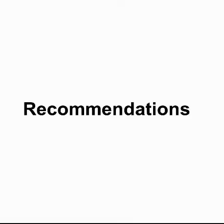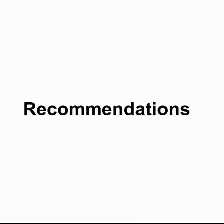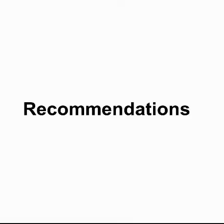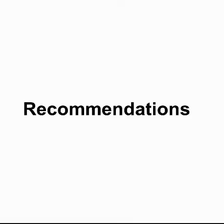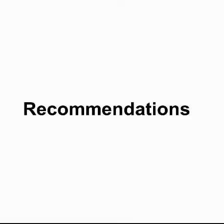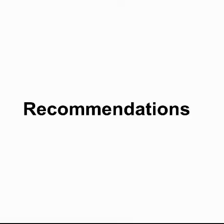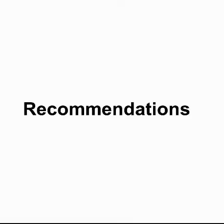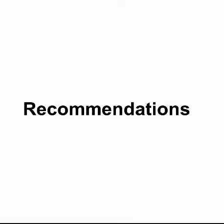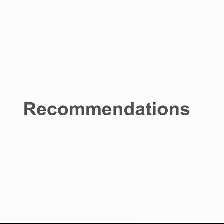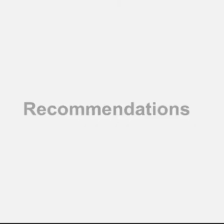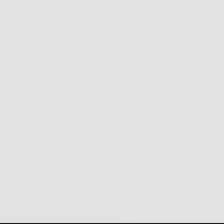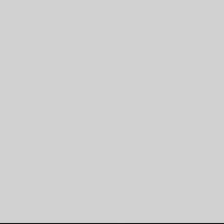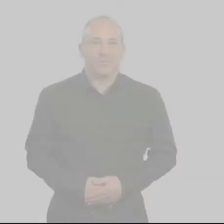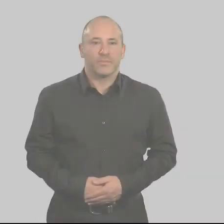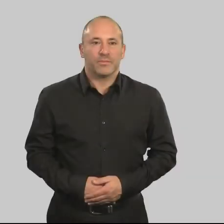Recommendations.